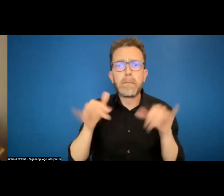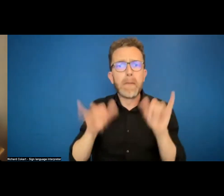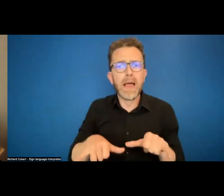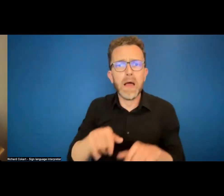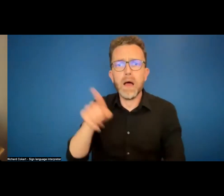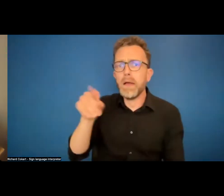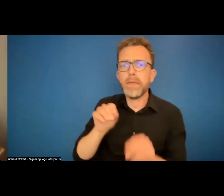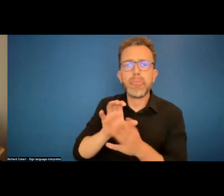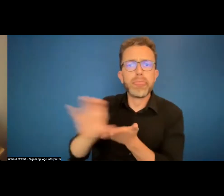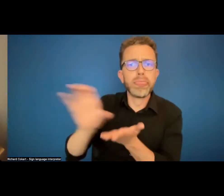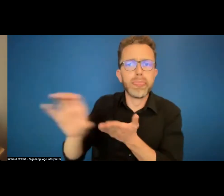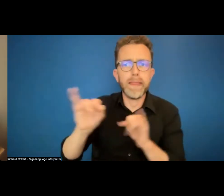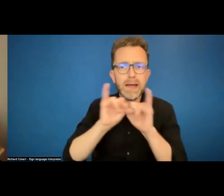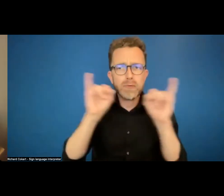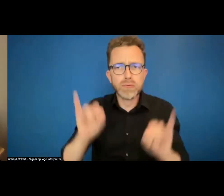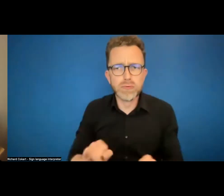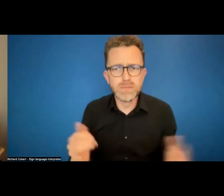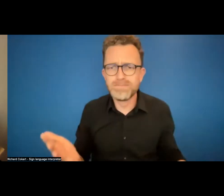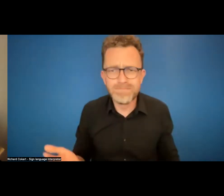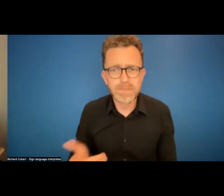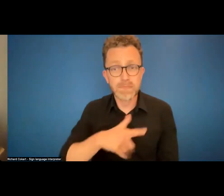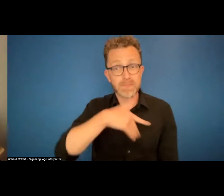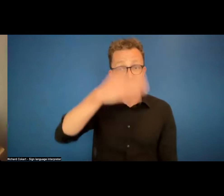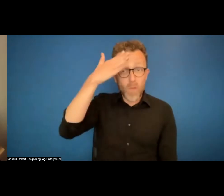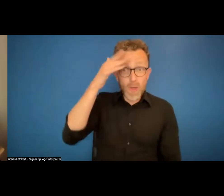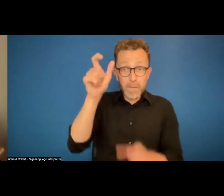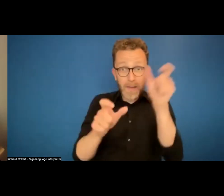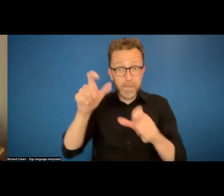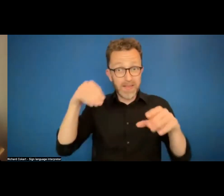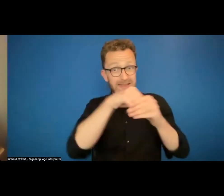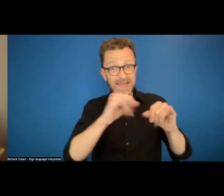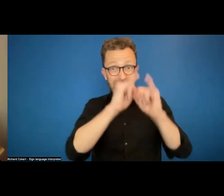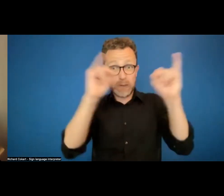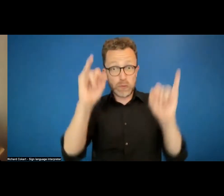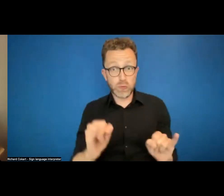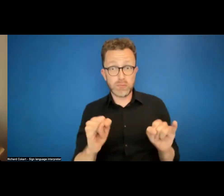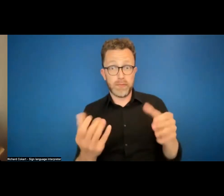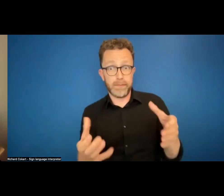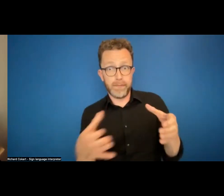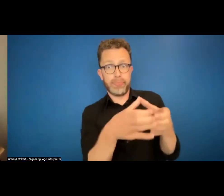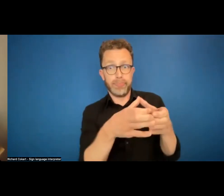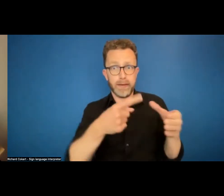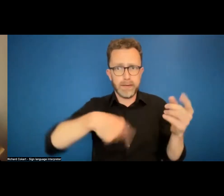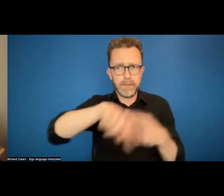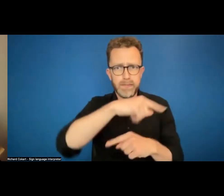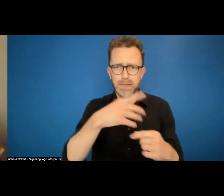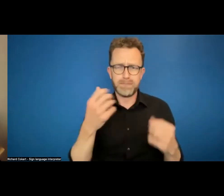institutions, our bilateral agreements between governments as a threat to DI process in Europe. And please,